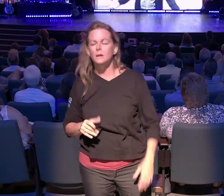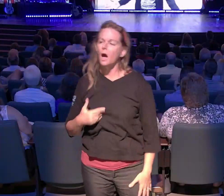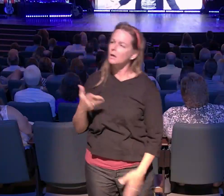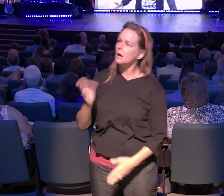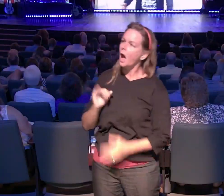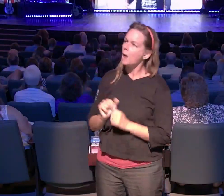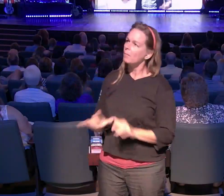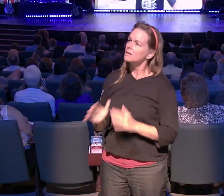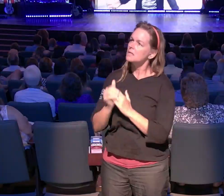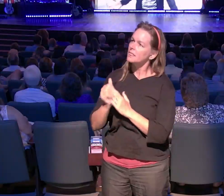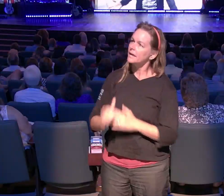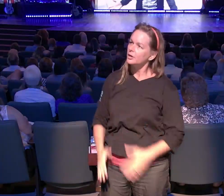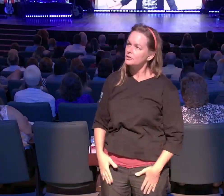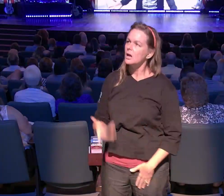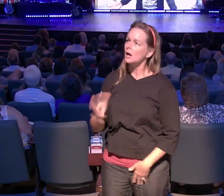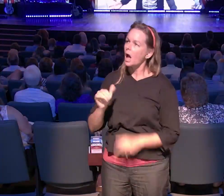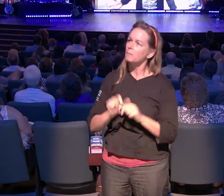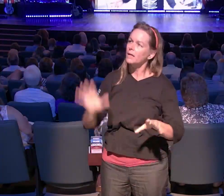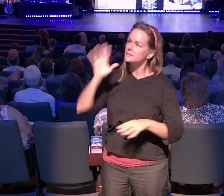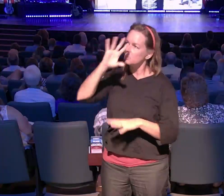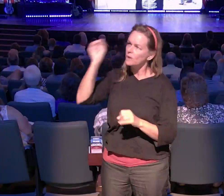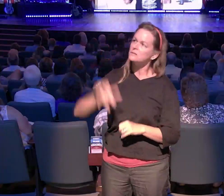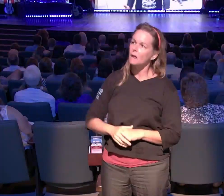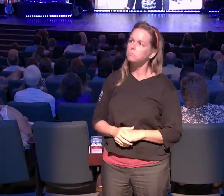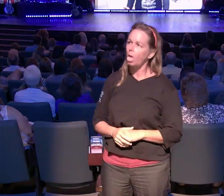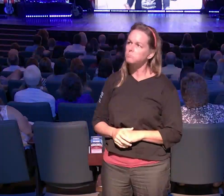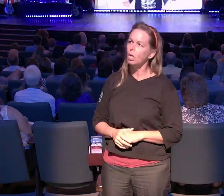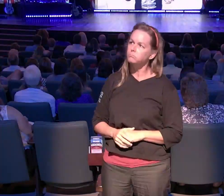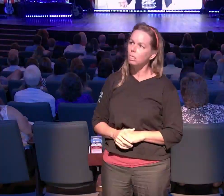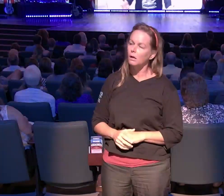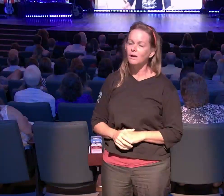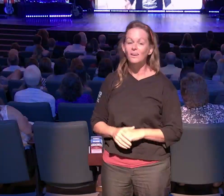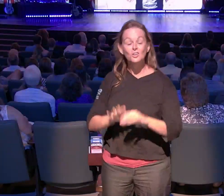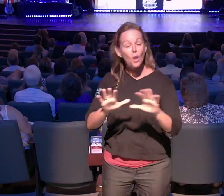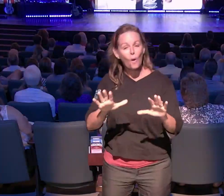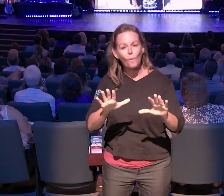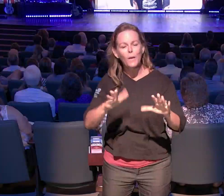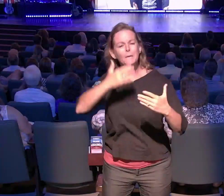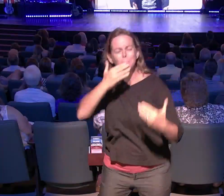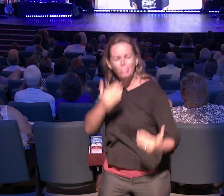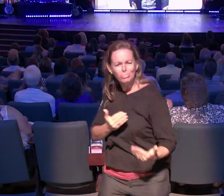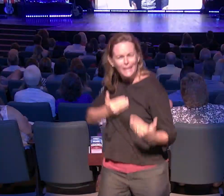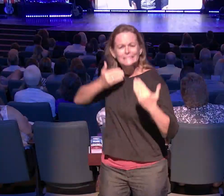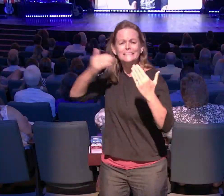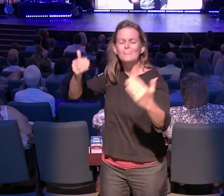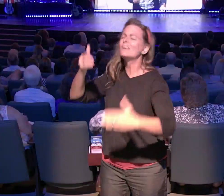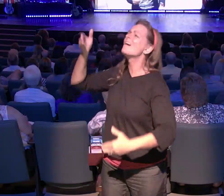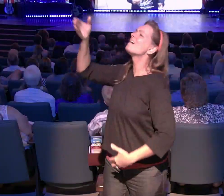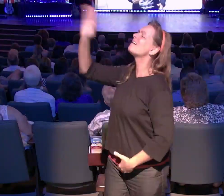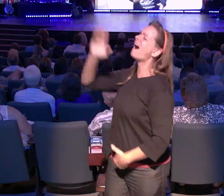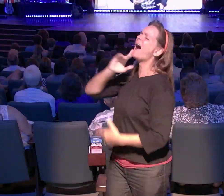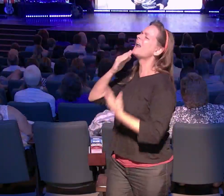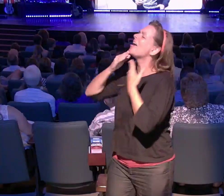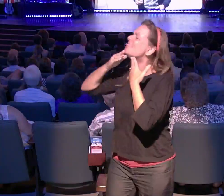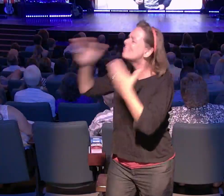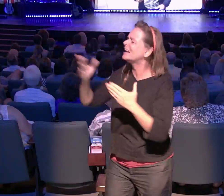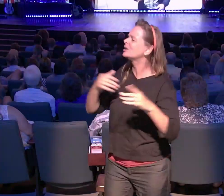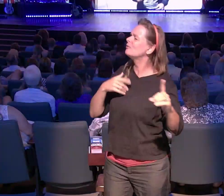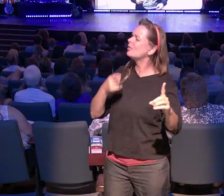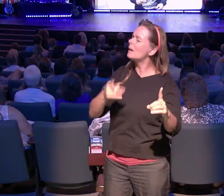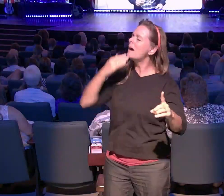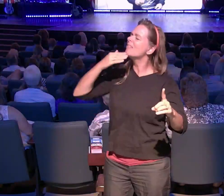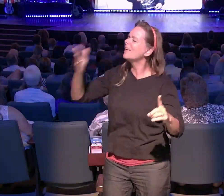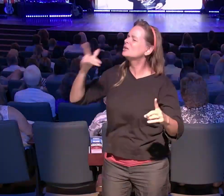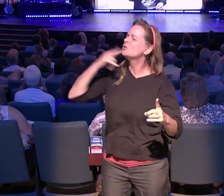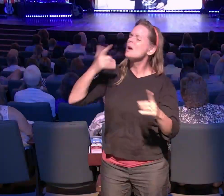God bless our leaders, God bless our president. It says with thanksgiving for who they are and where God has placed them. You know, I noticed in that verse